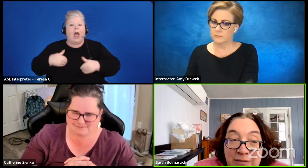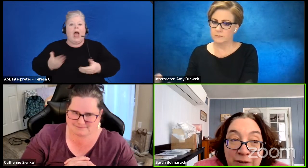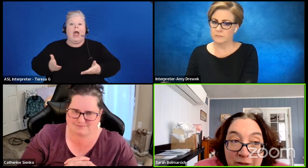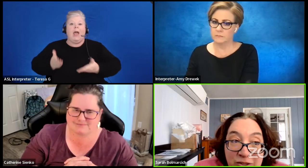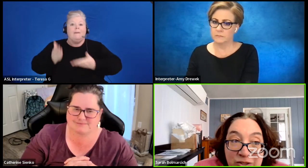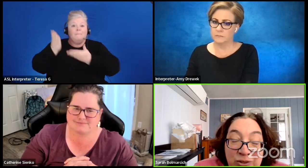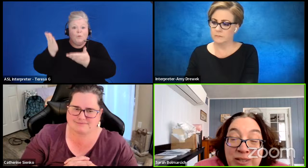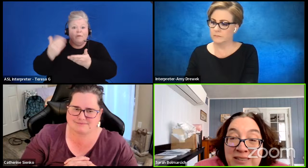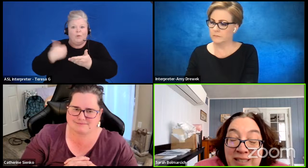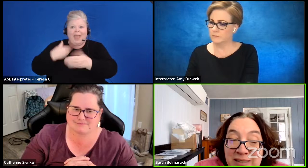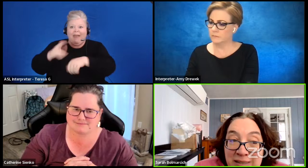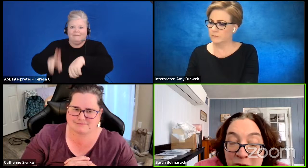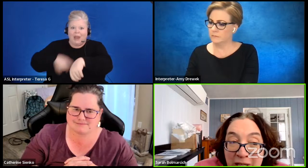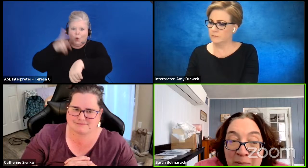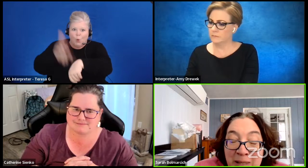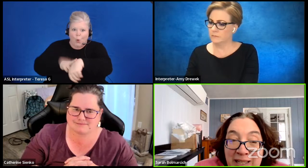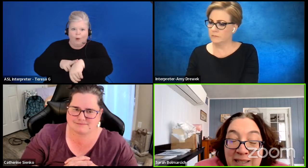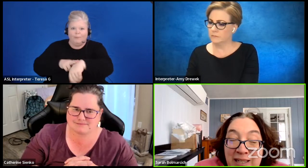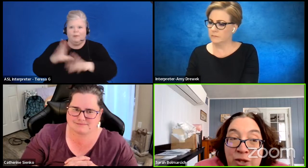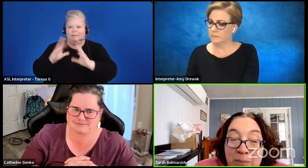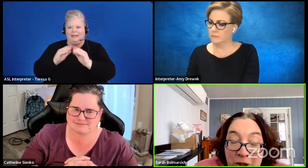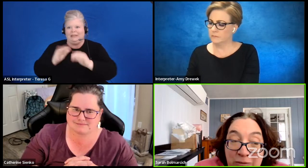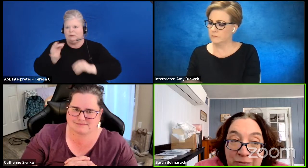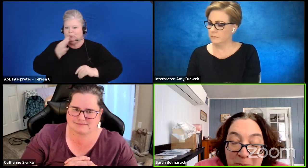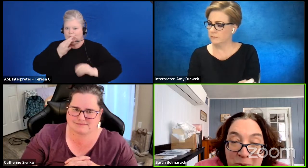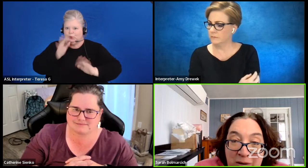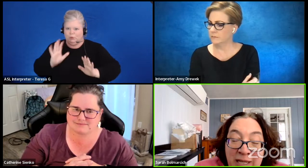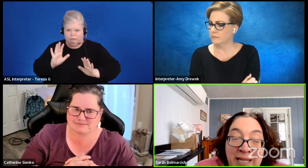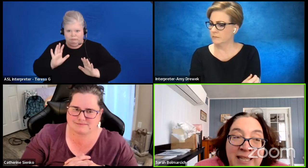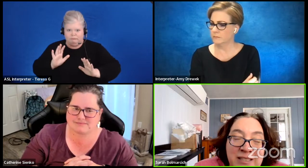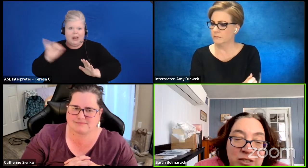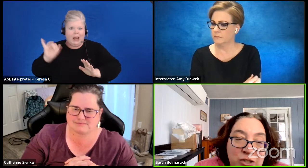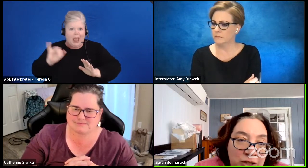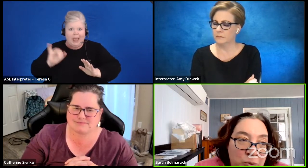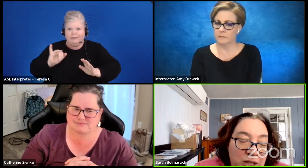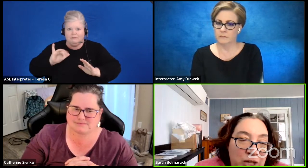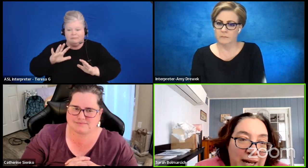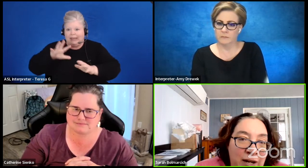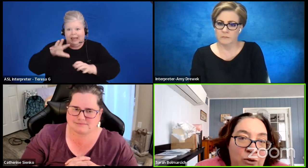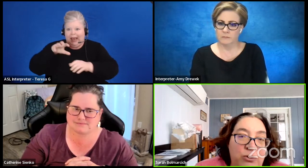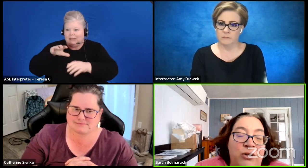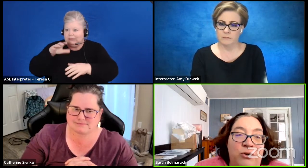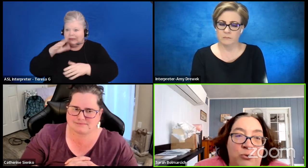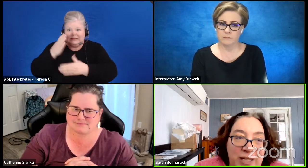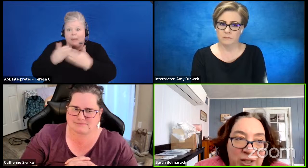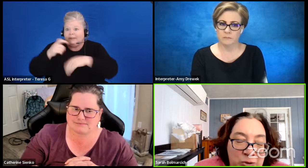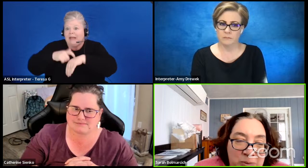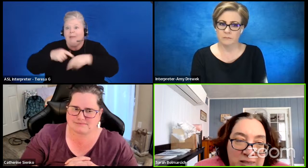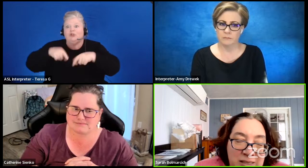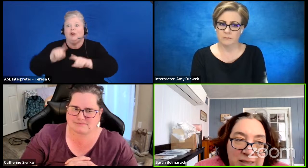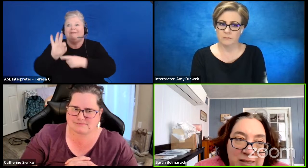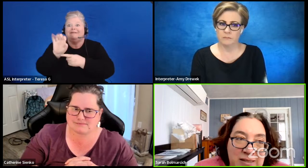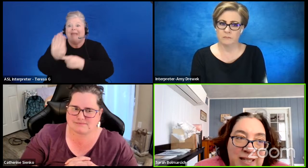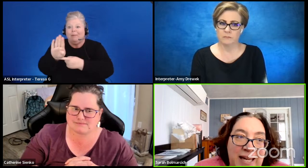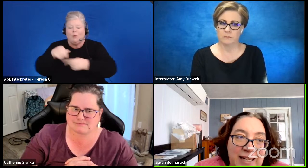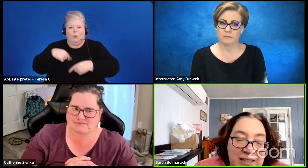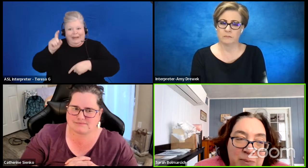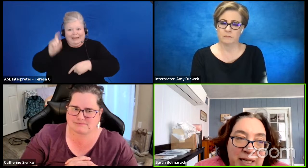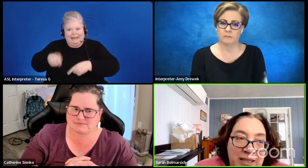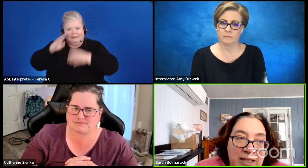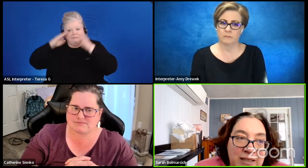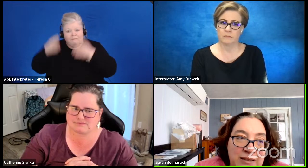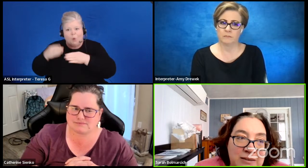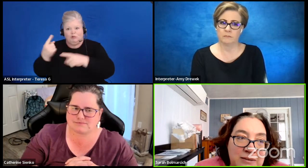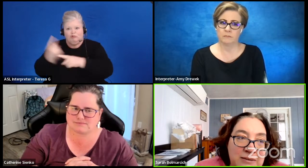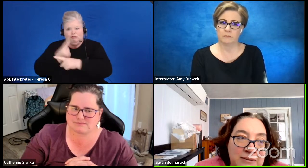meeting very soon, let's say sometime in the month of February, to deal with our regular business and